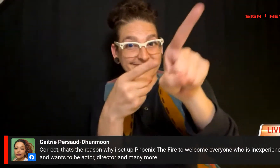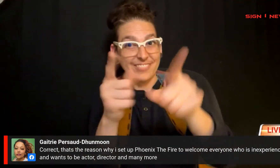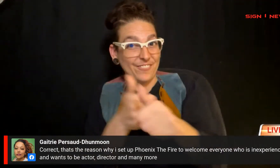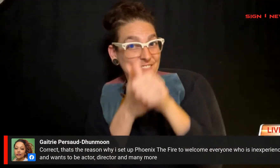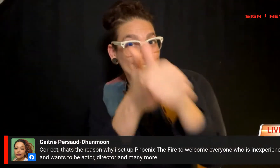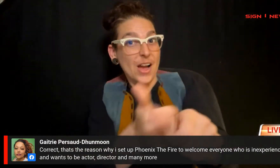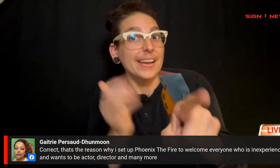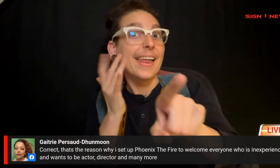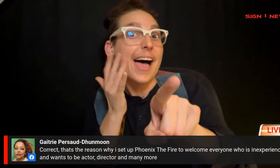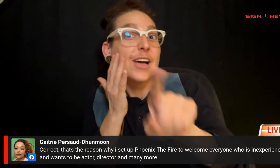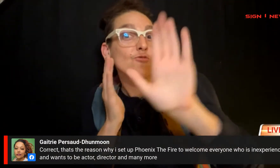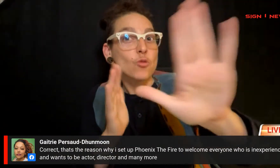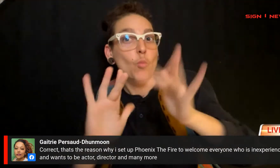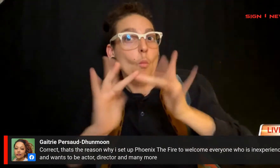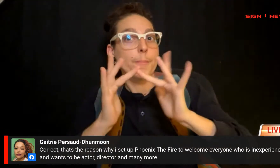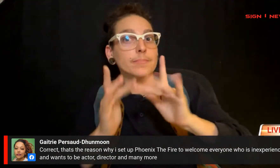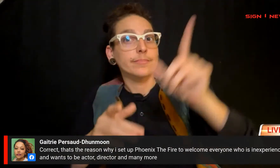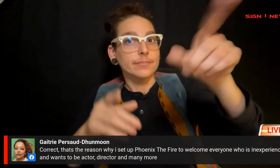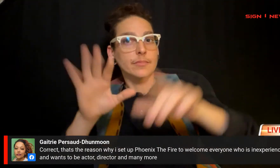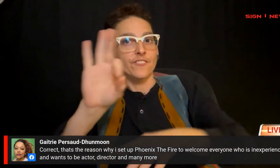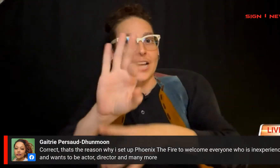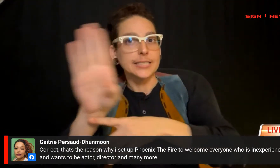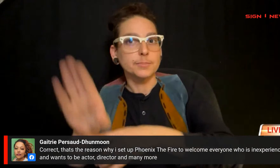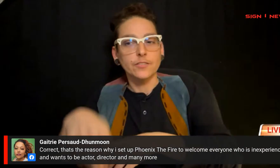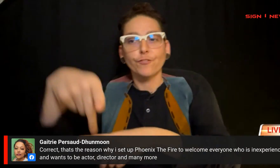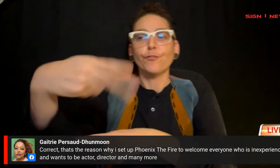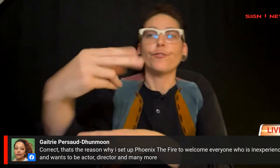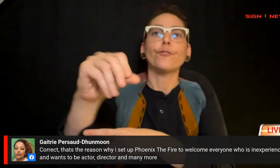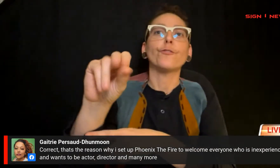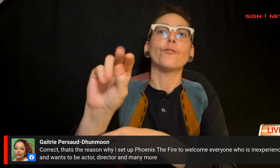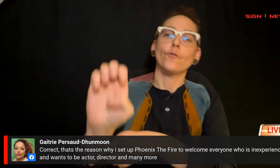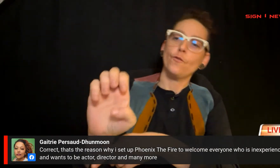more. So follow Gaytree on our website,